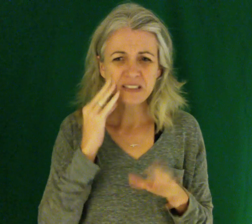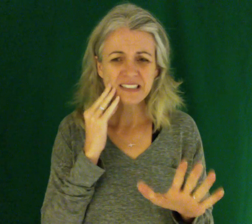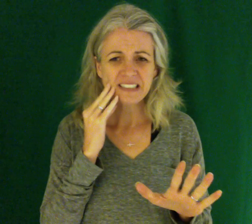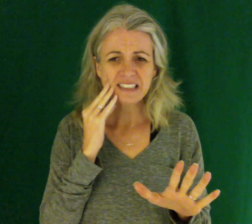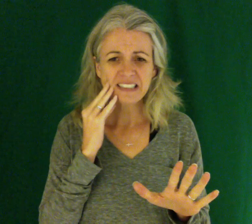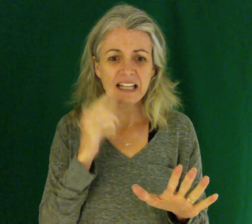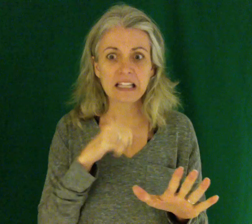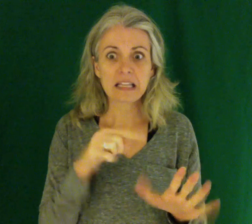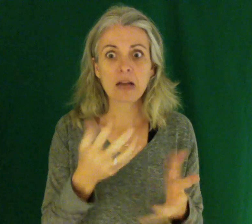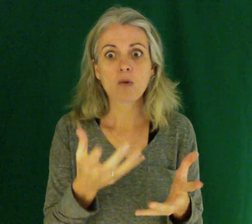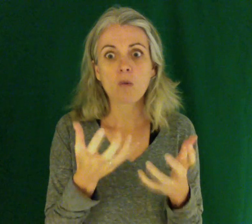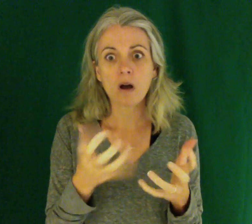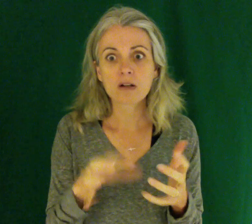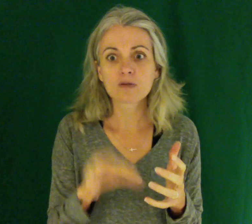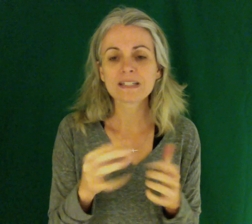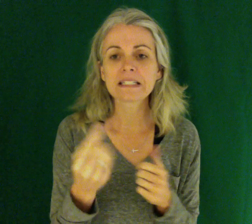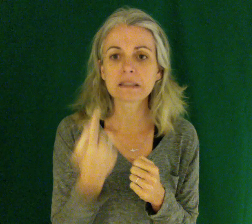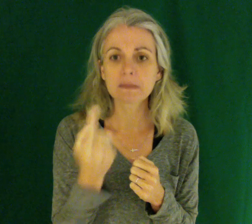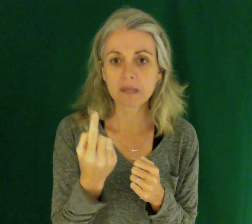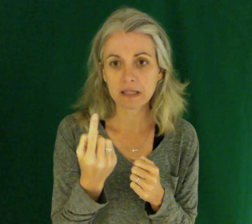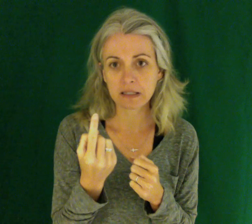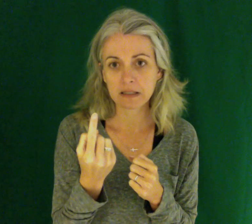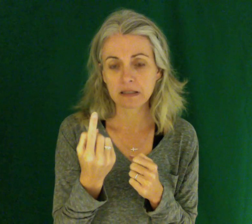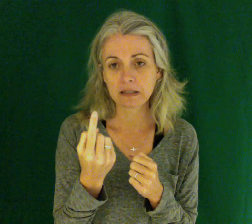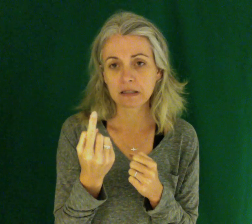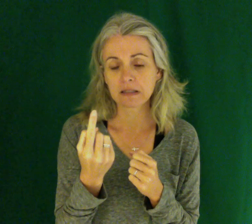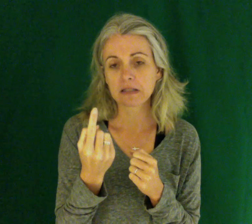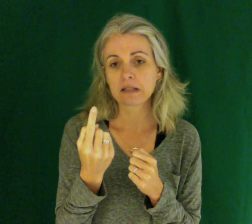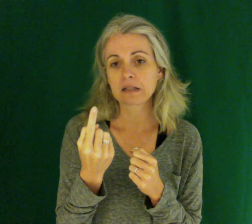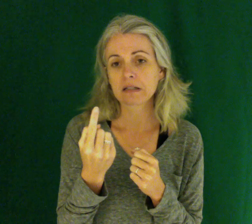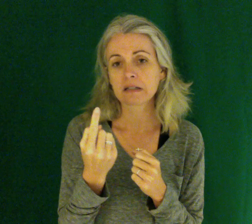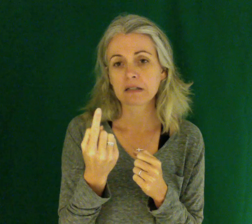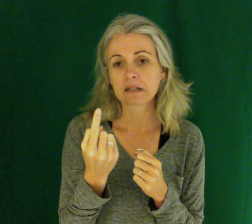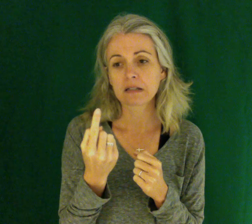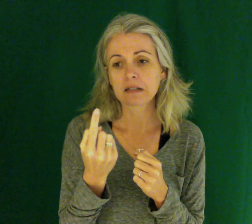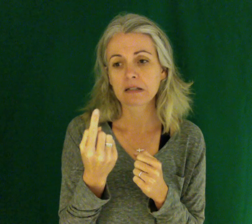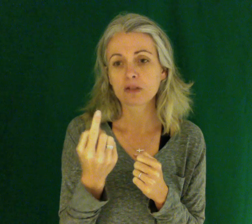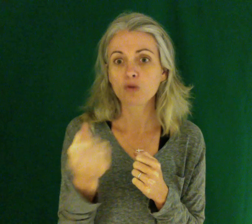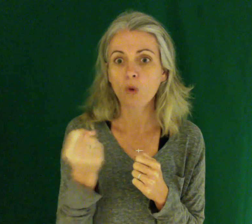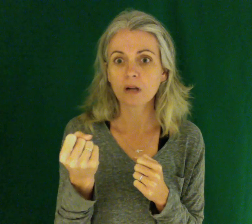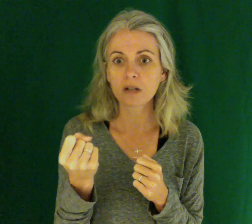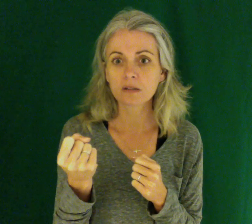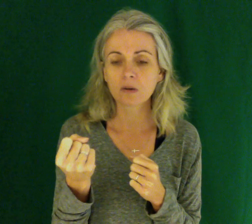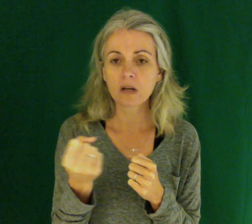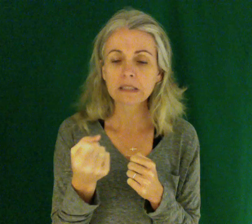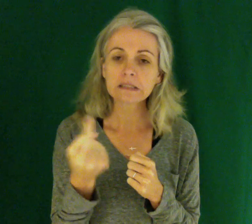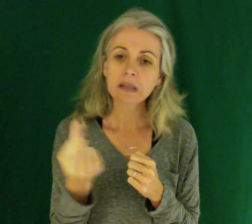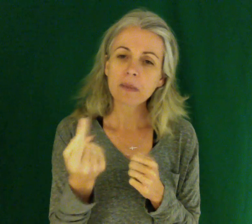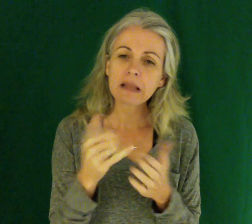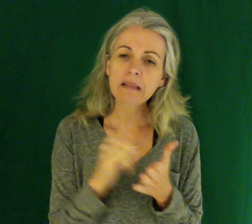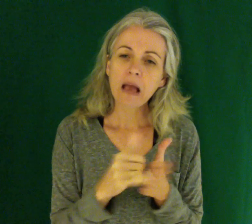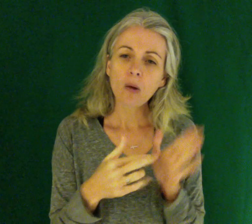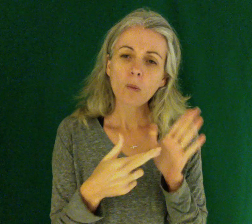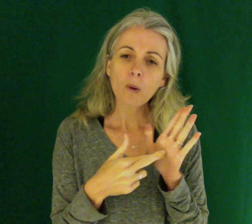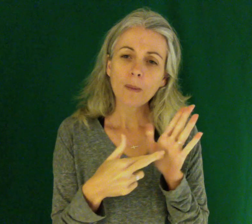that they just want to find something to to hold on to, something that represents